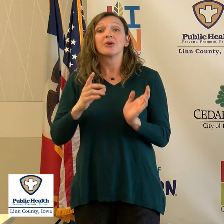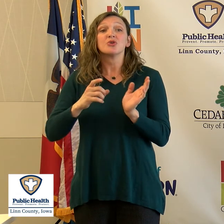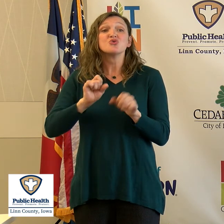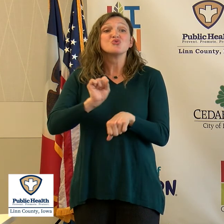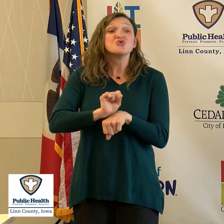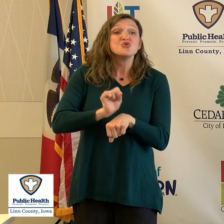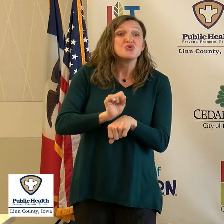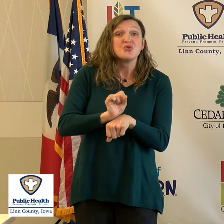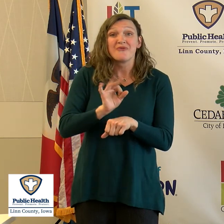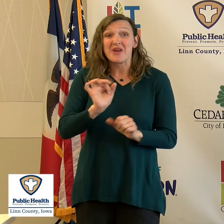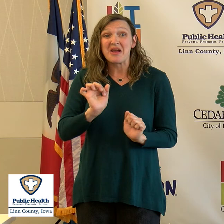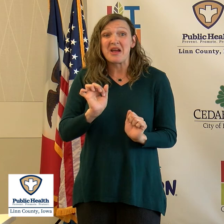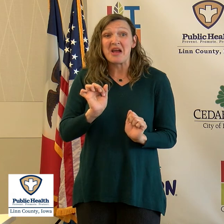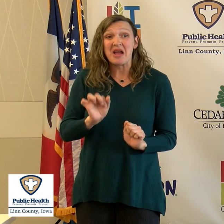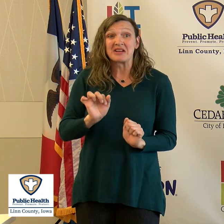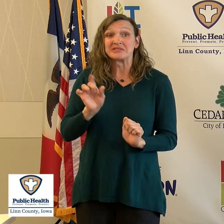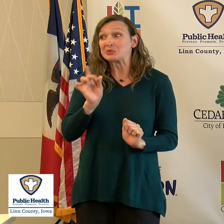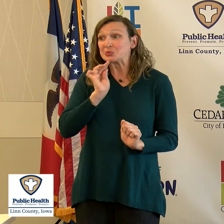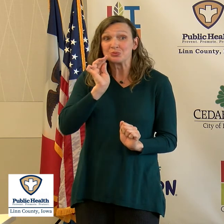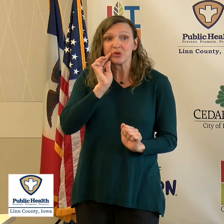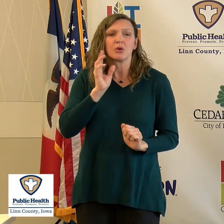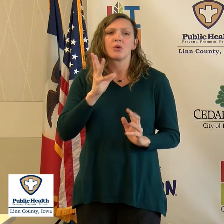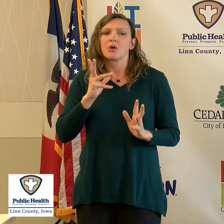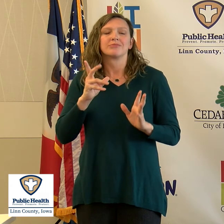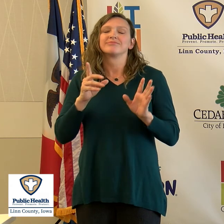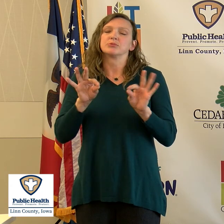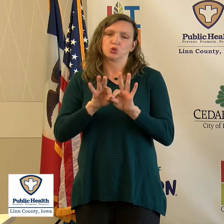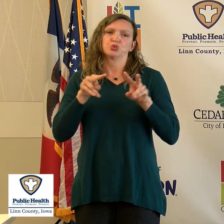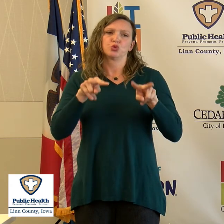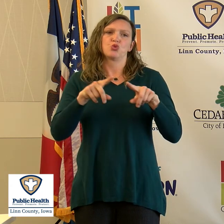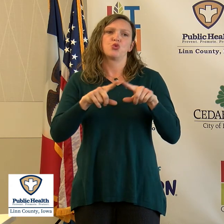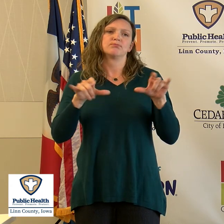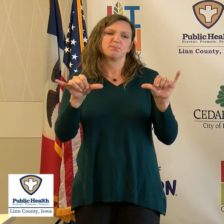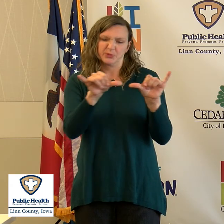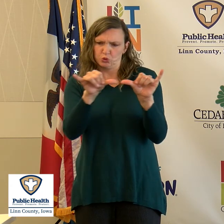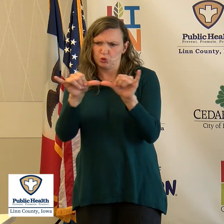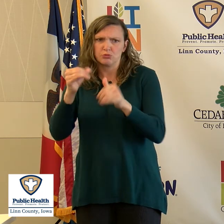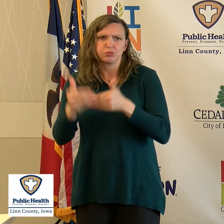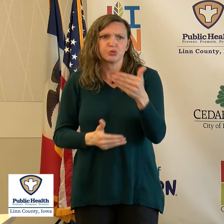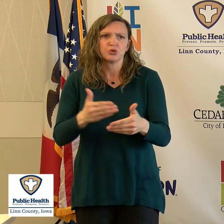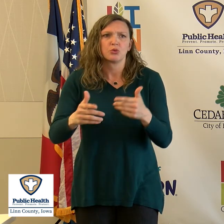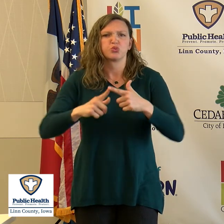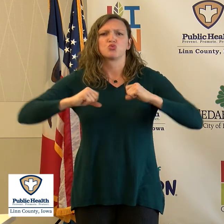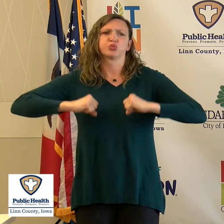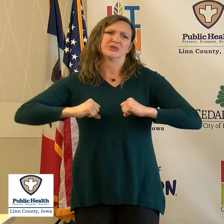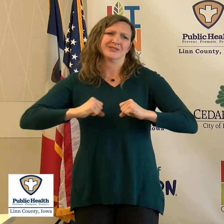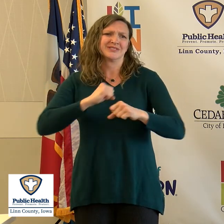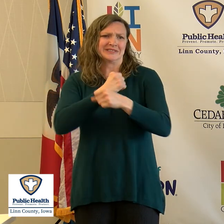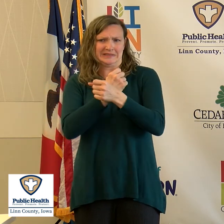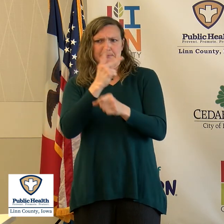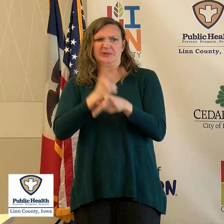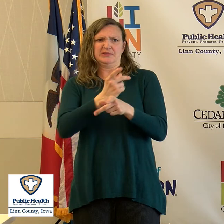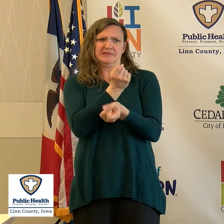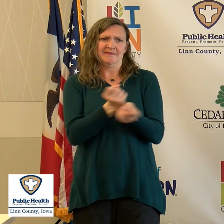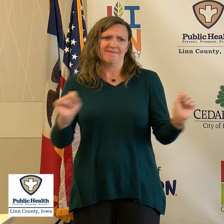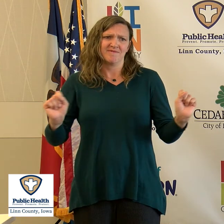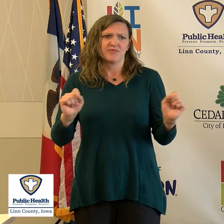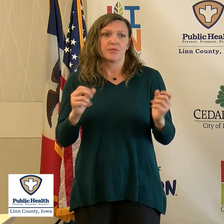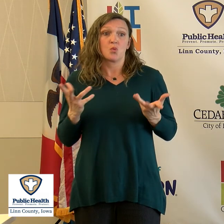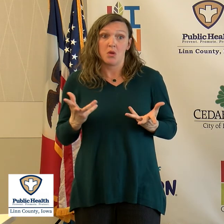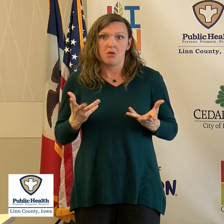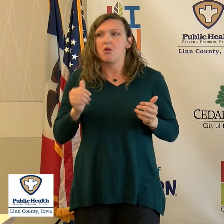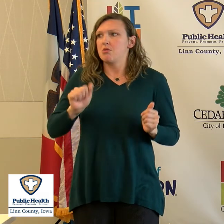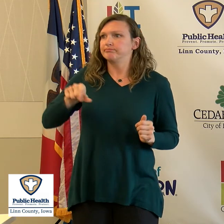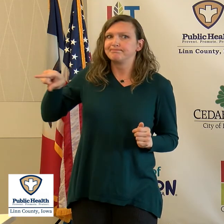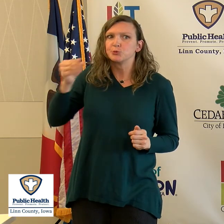reasonable steps to increase telework and adopt reasonable precautions to protect the health